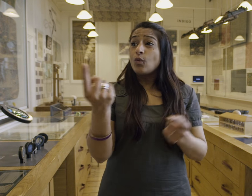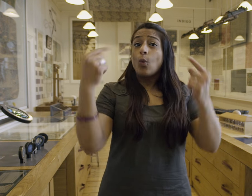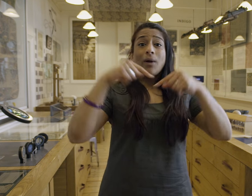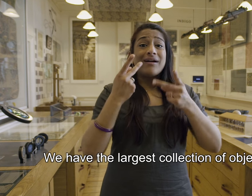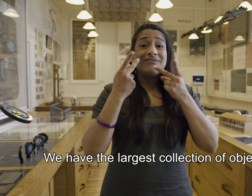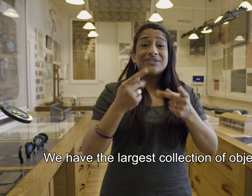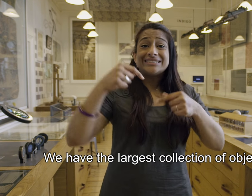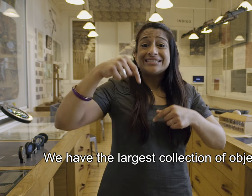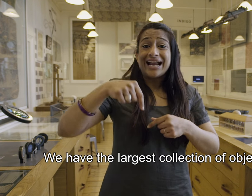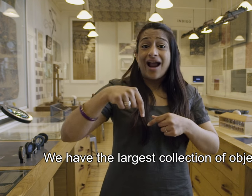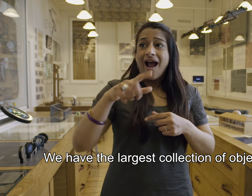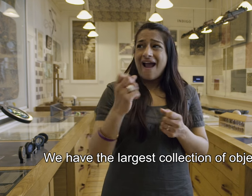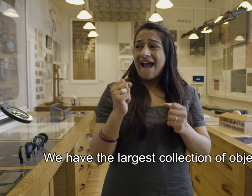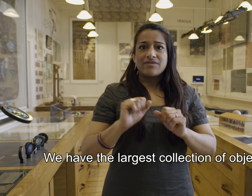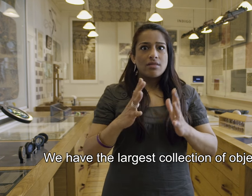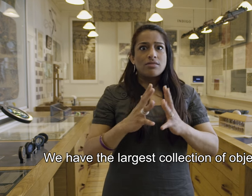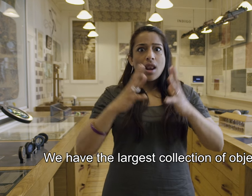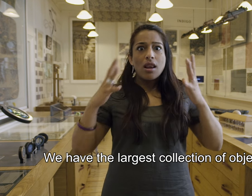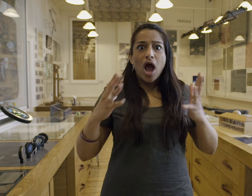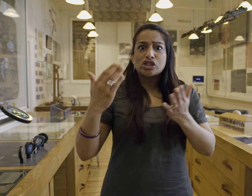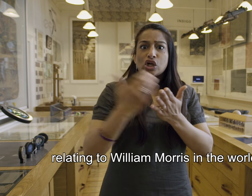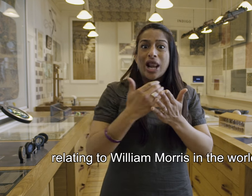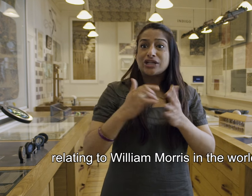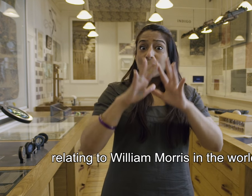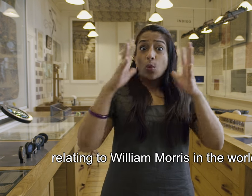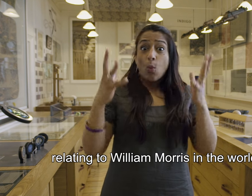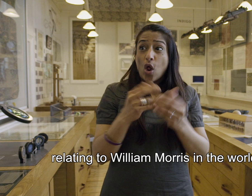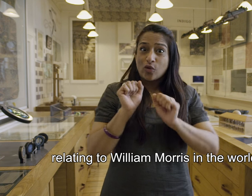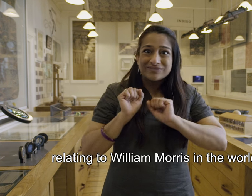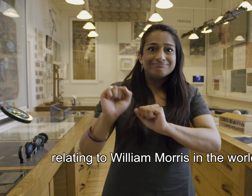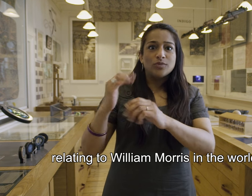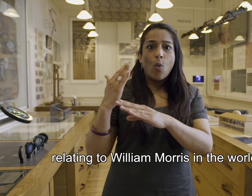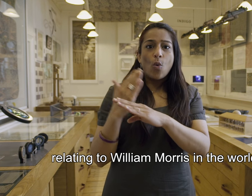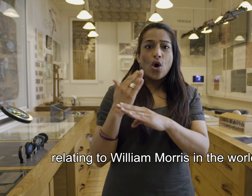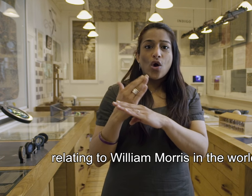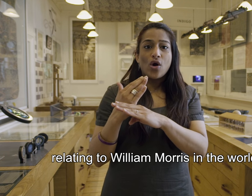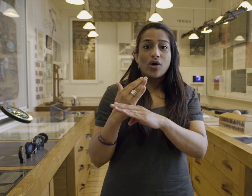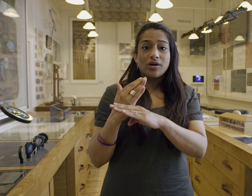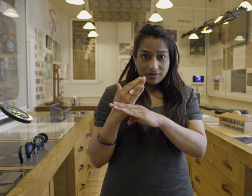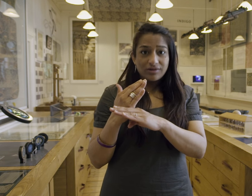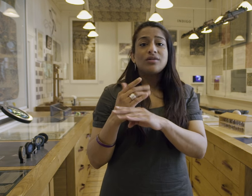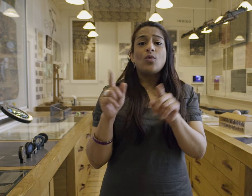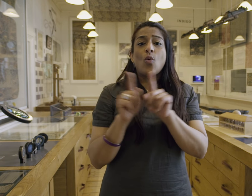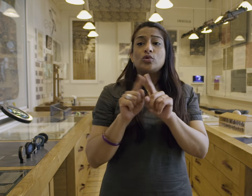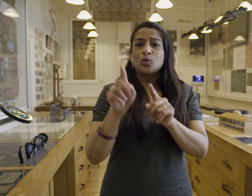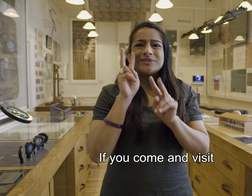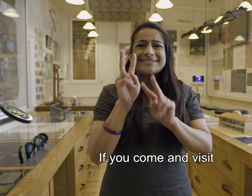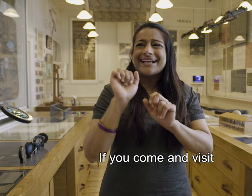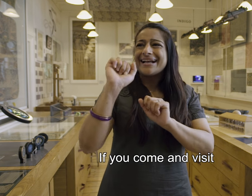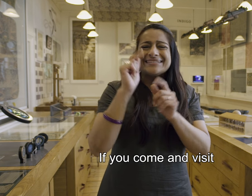we have the largest collection of objects relating to William Morris in the world if you come and